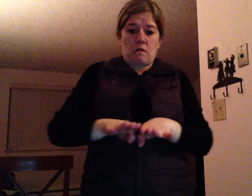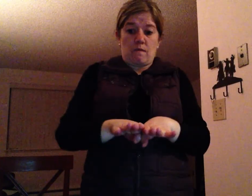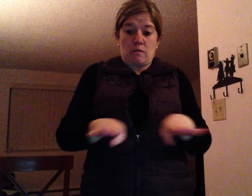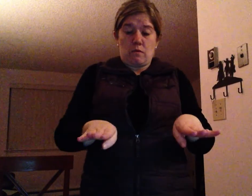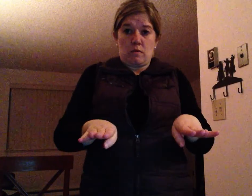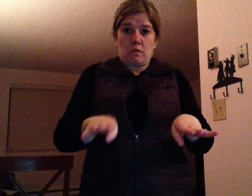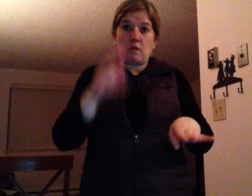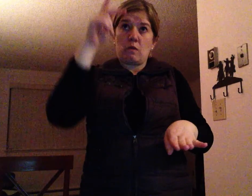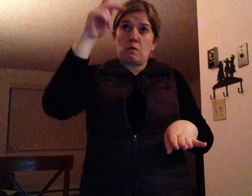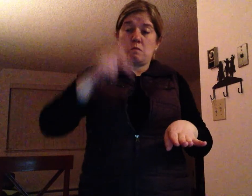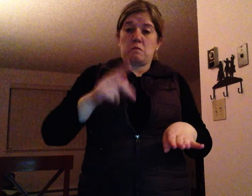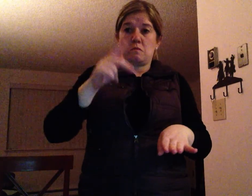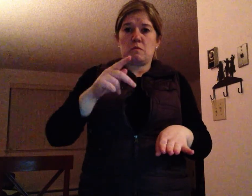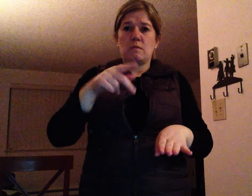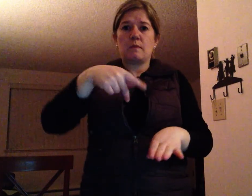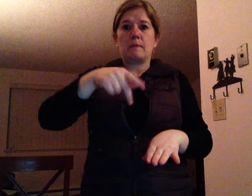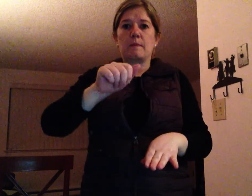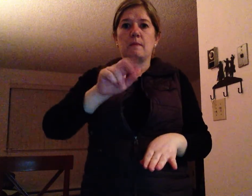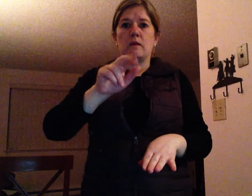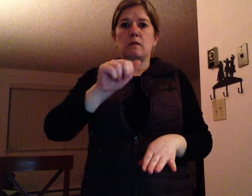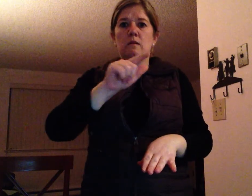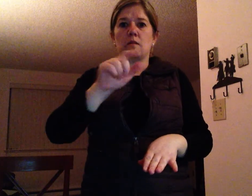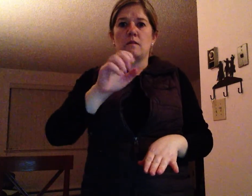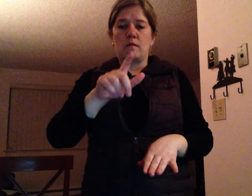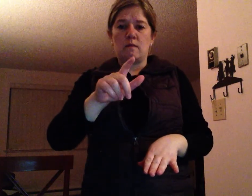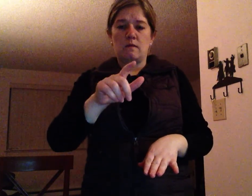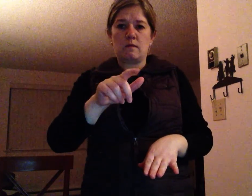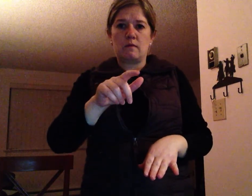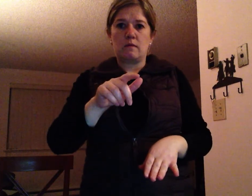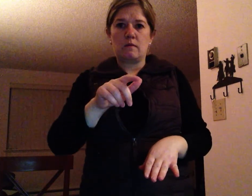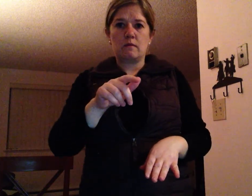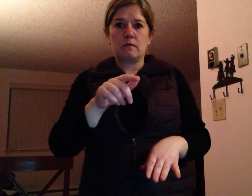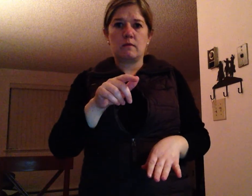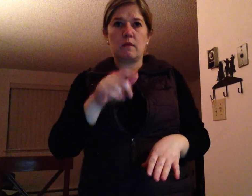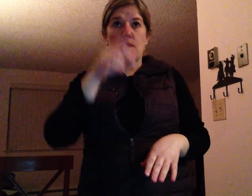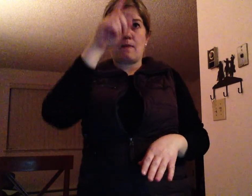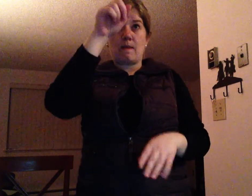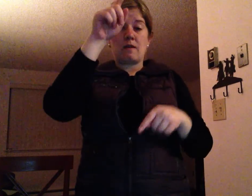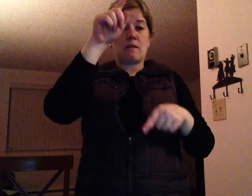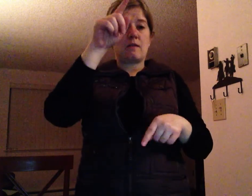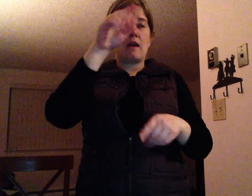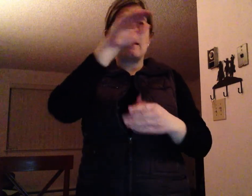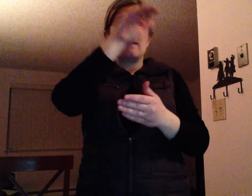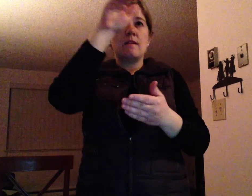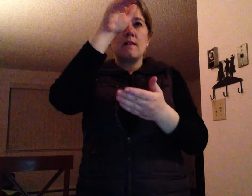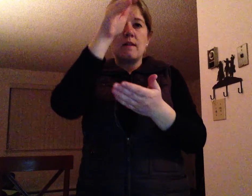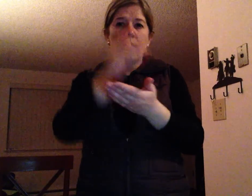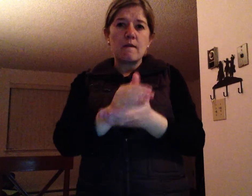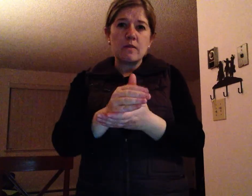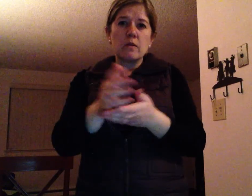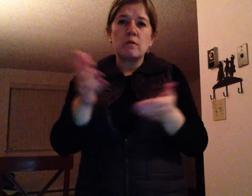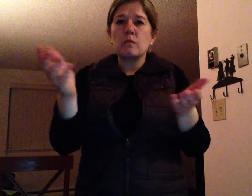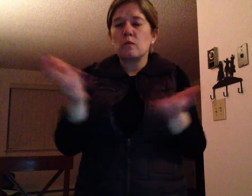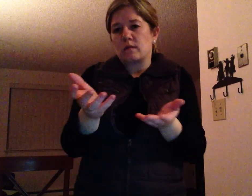Can you figure out what they're never going to do? What are 2 parallel lines never going to do, Felicity? They're never going to